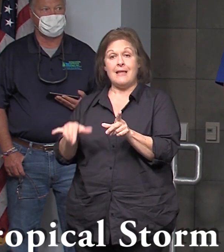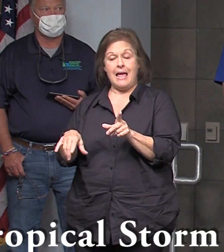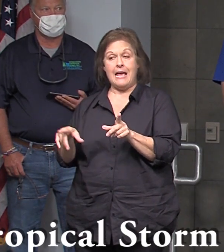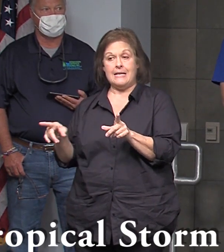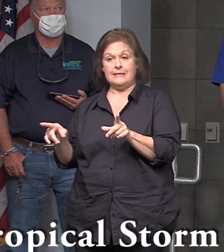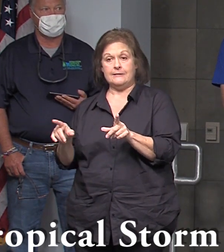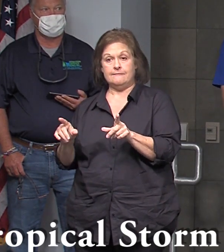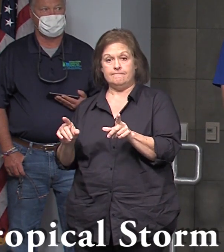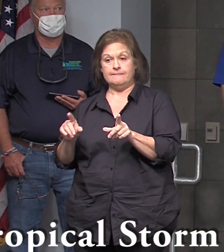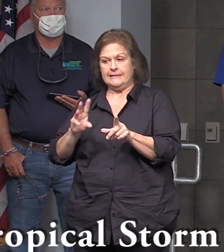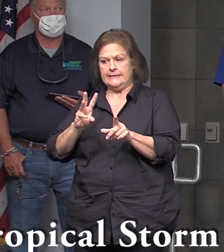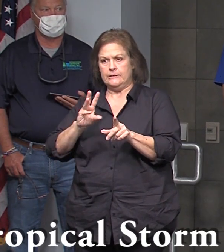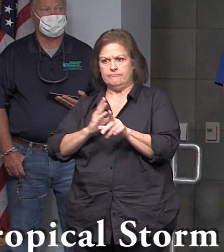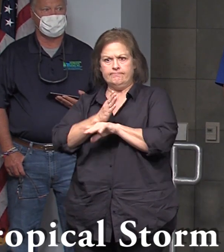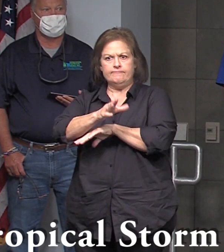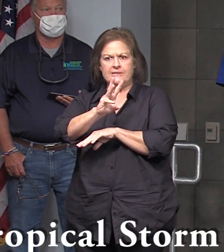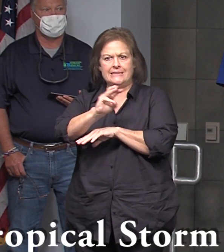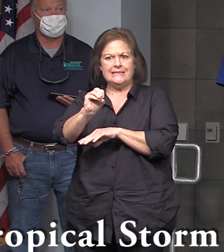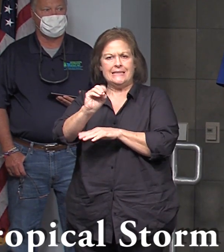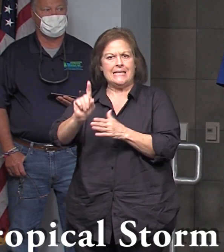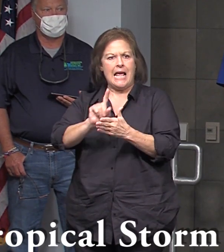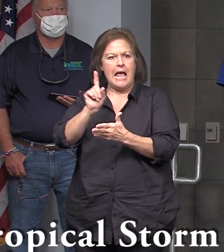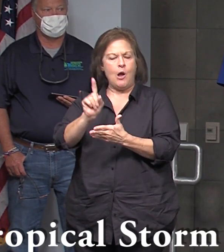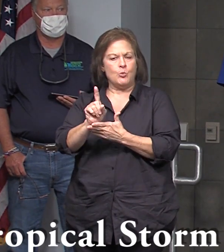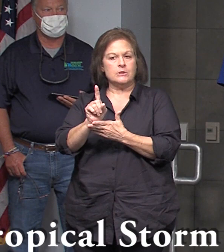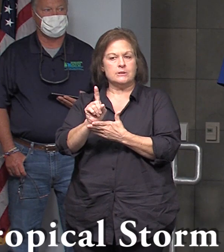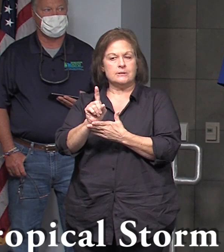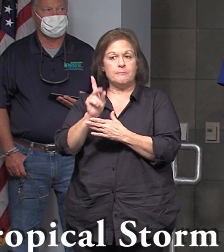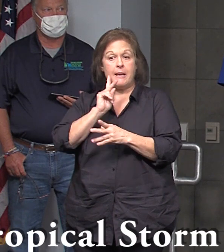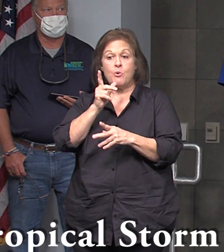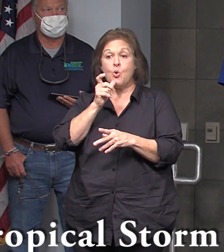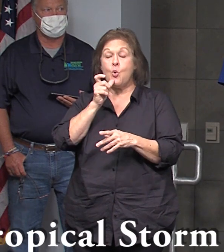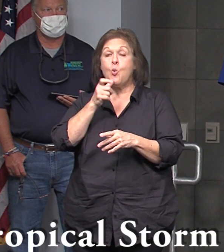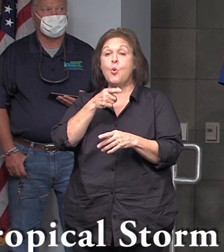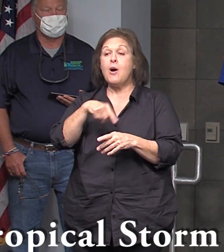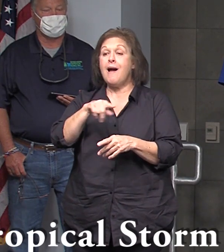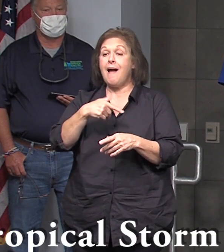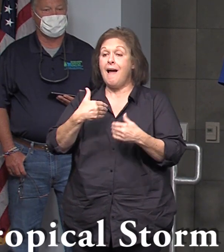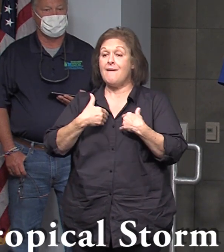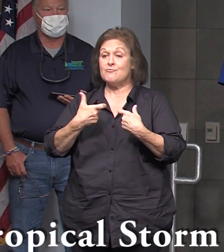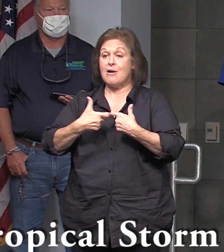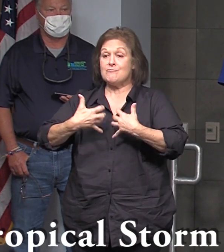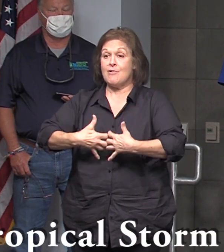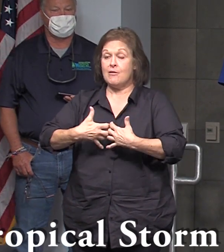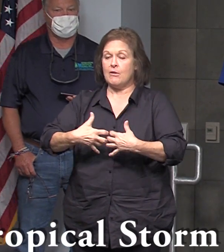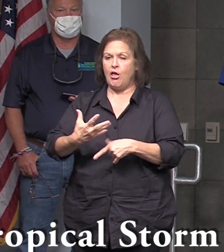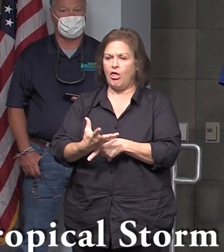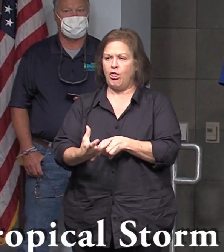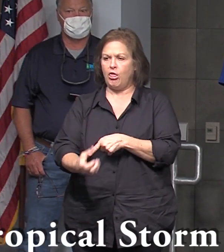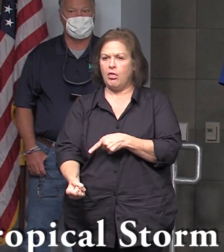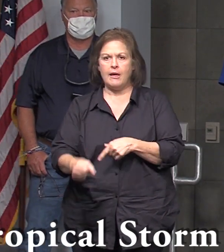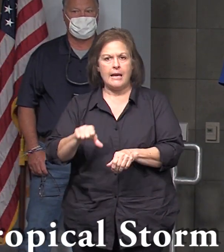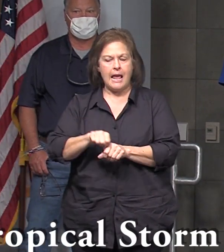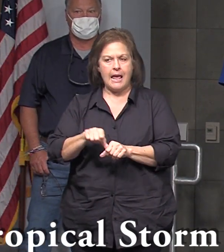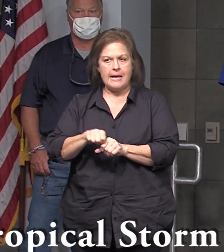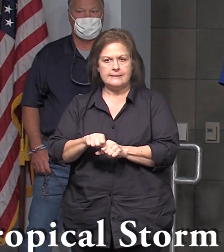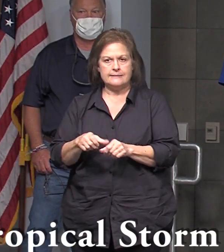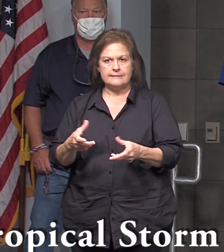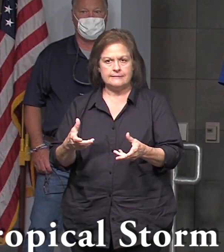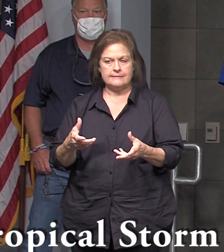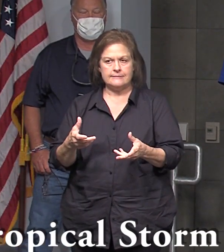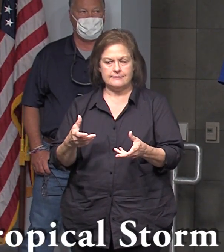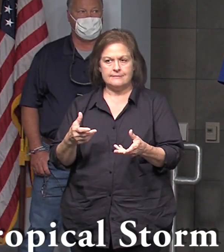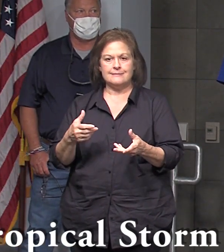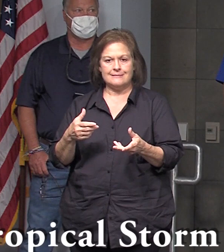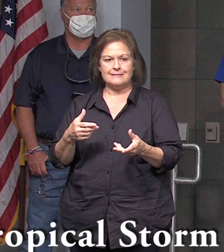the 60-hour mark, and people who had generators ran out of fuel, they had other issues. This one's